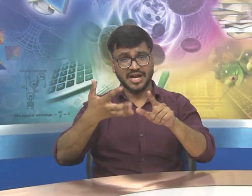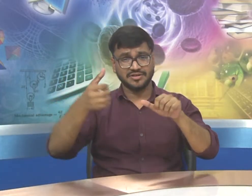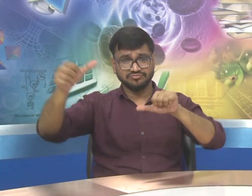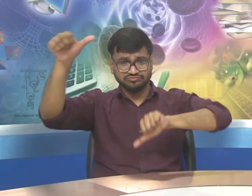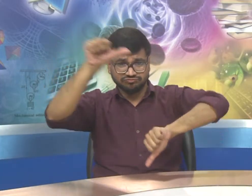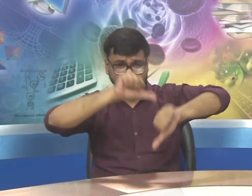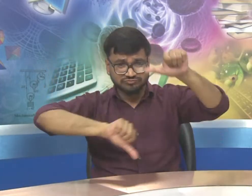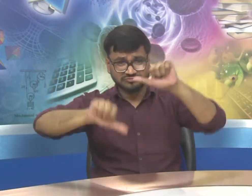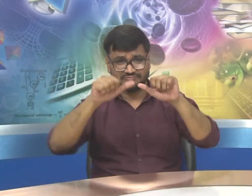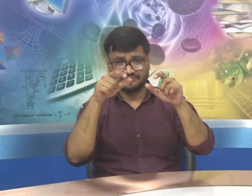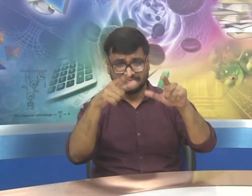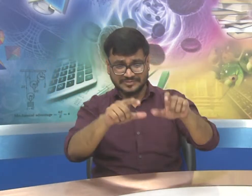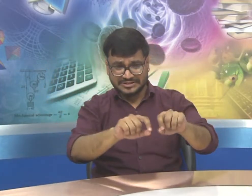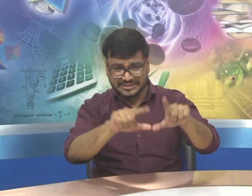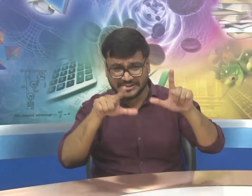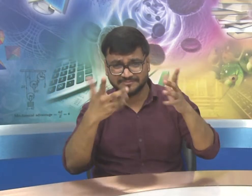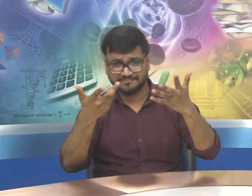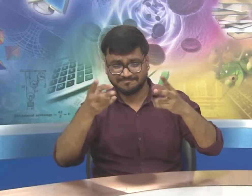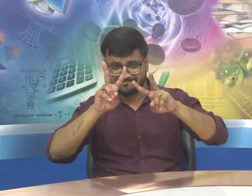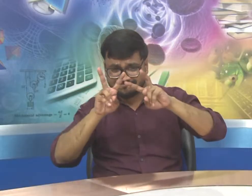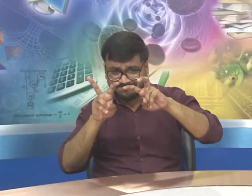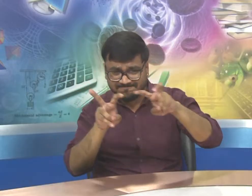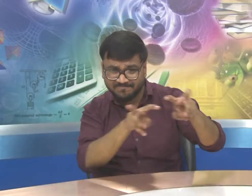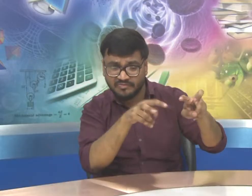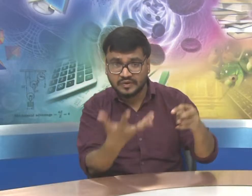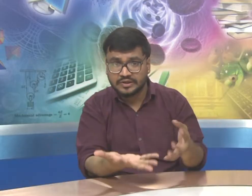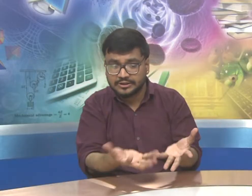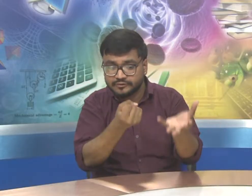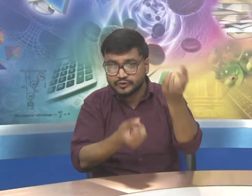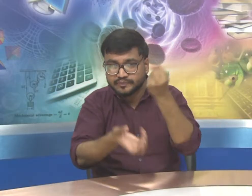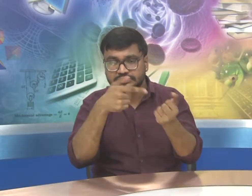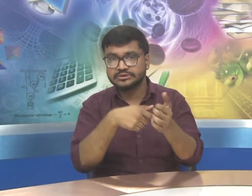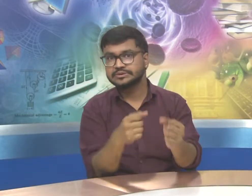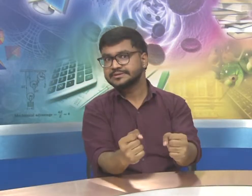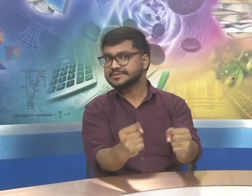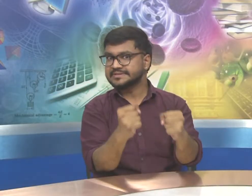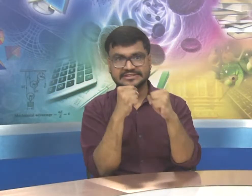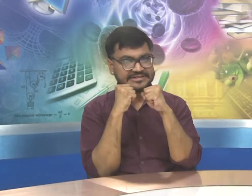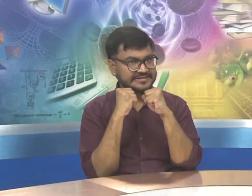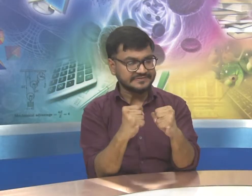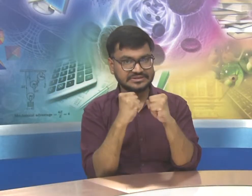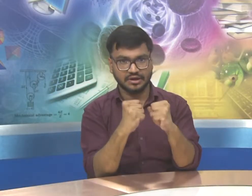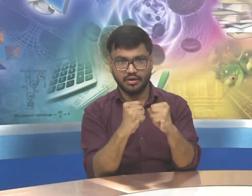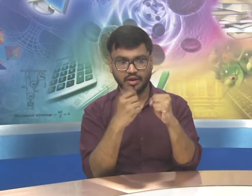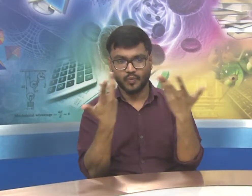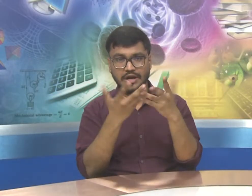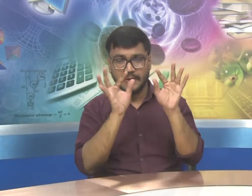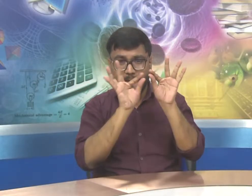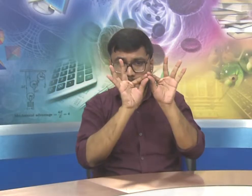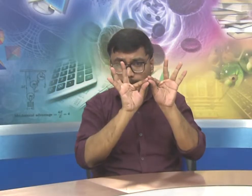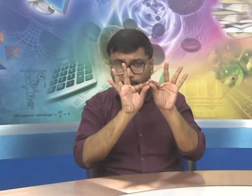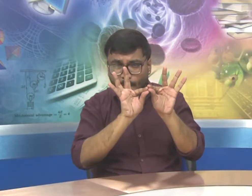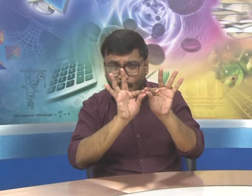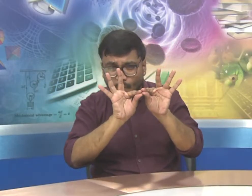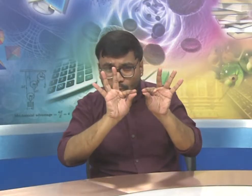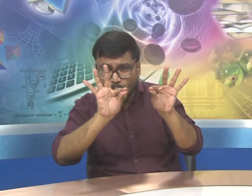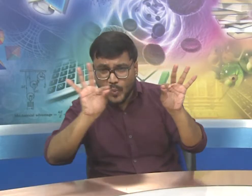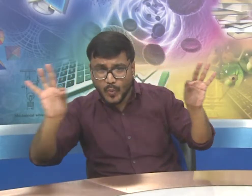Scientists find it difficult to imagine the real shape of an atom.